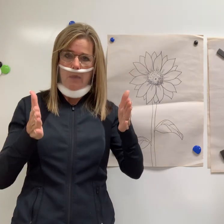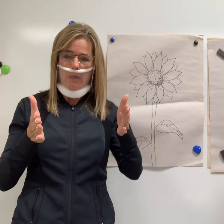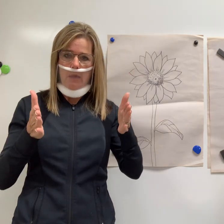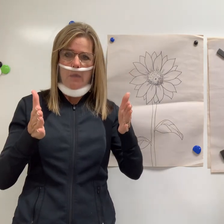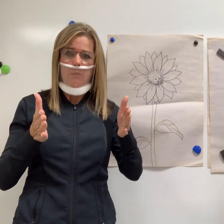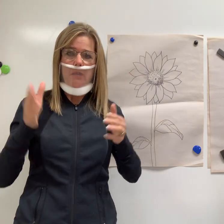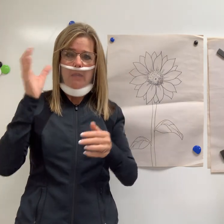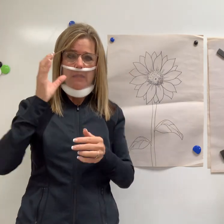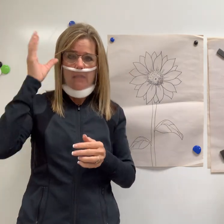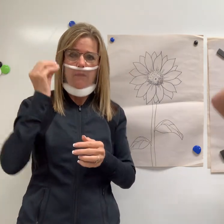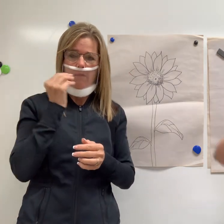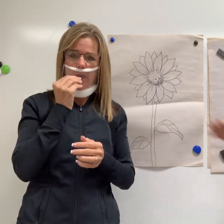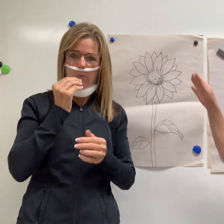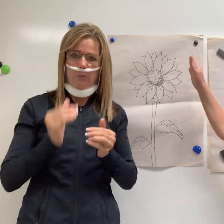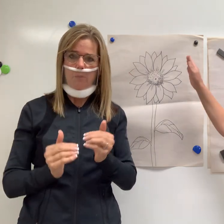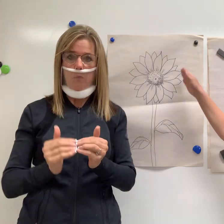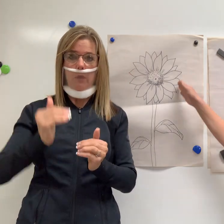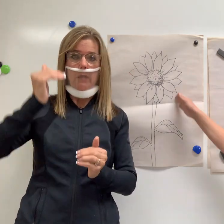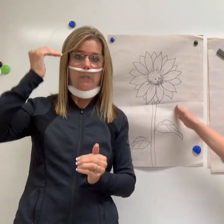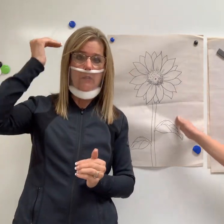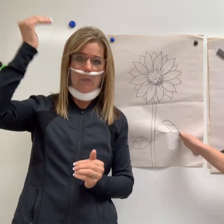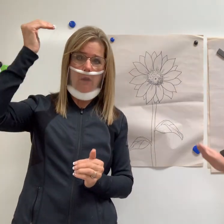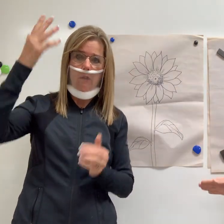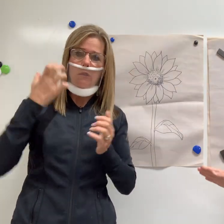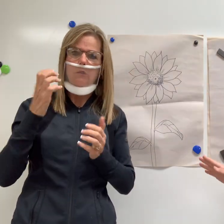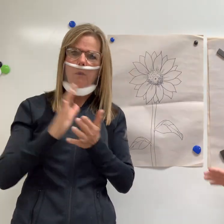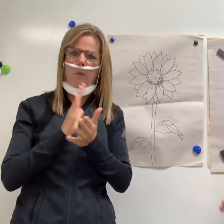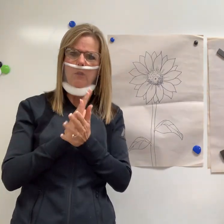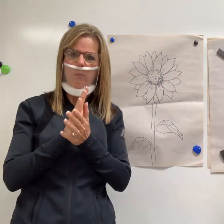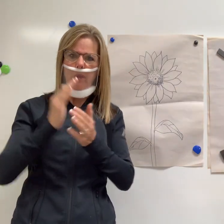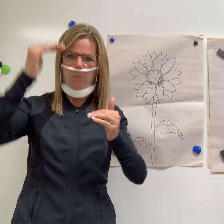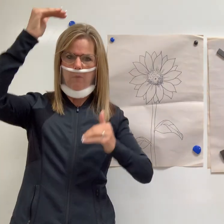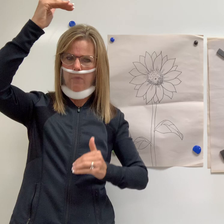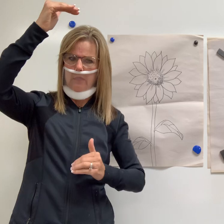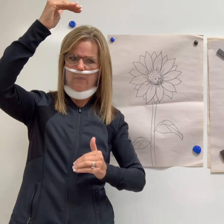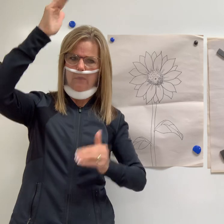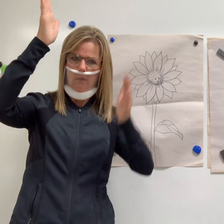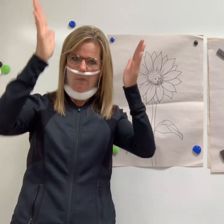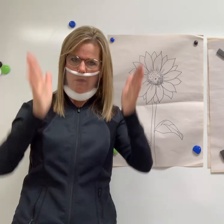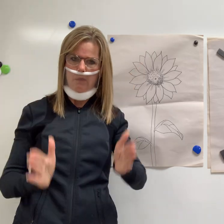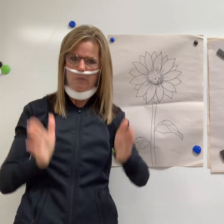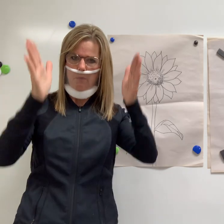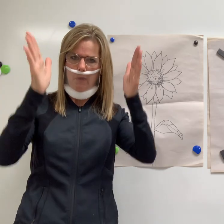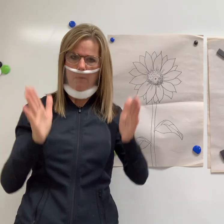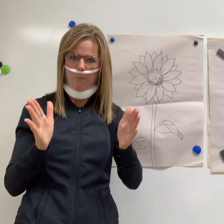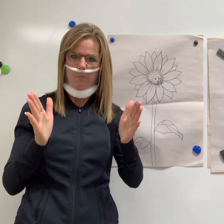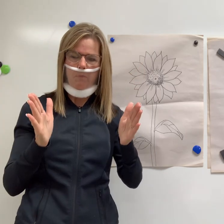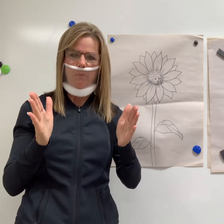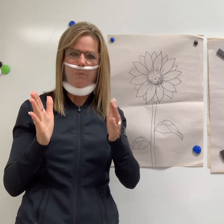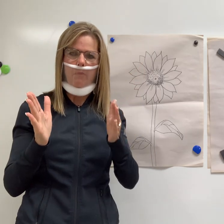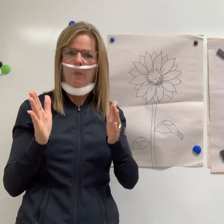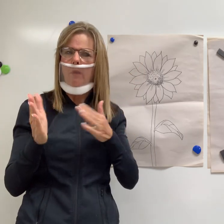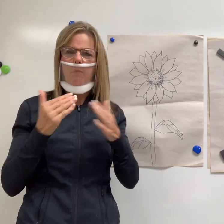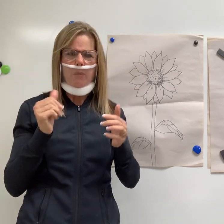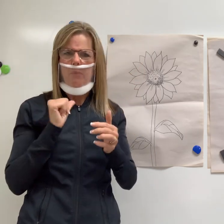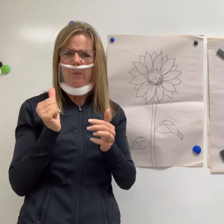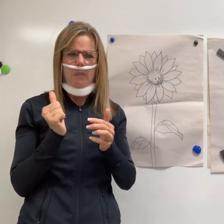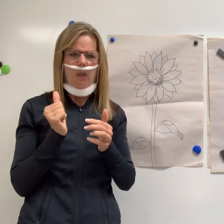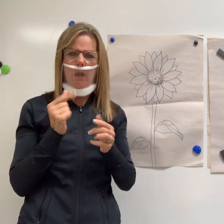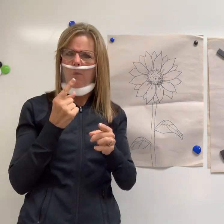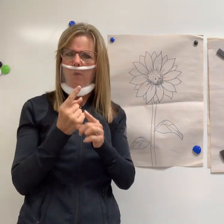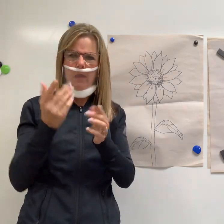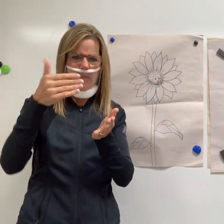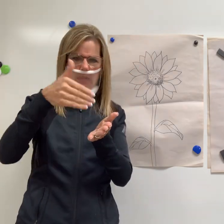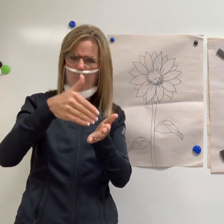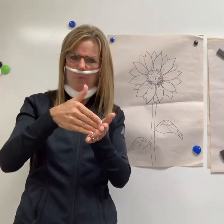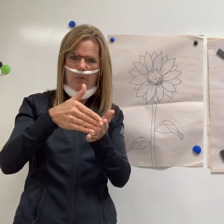get very, very, very tall. So I want you to have your paper tall. We are gonna start probably not right in the center. I